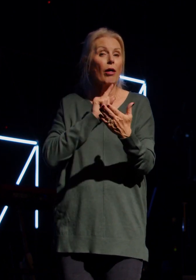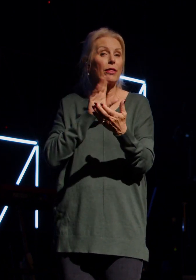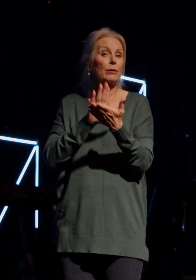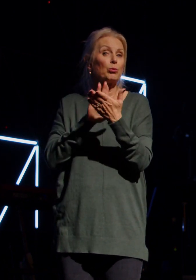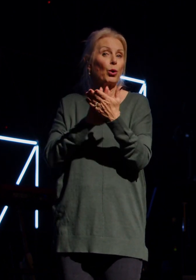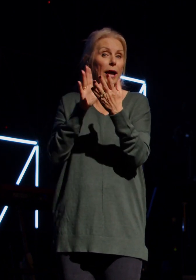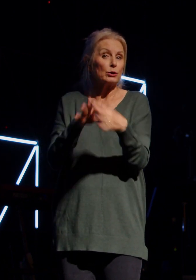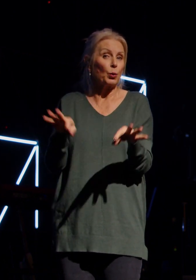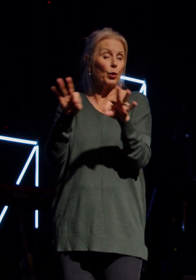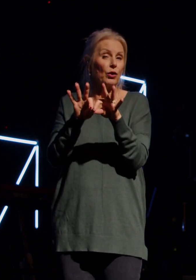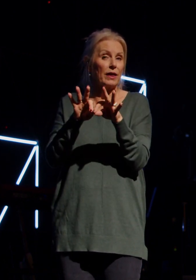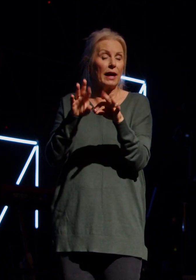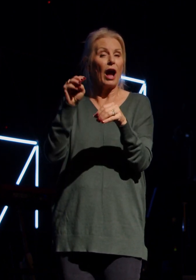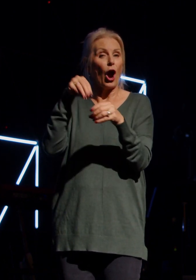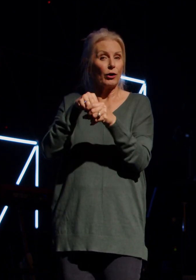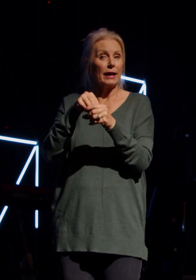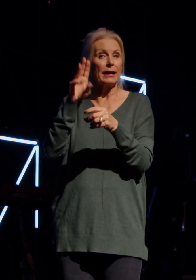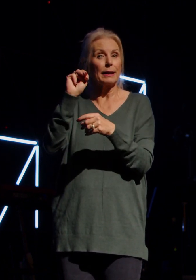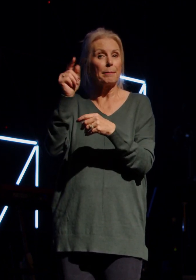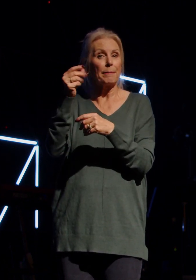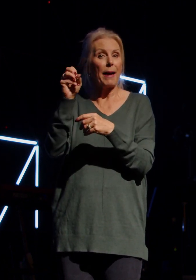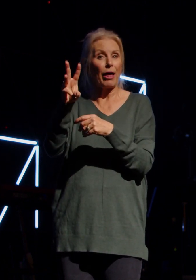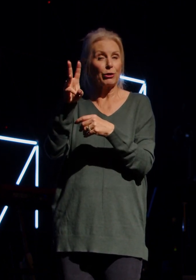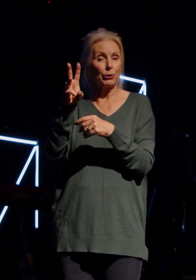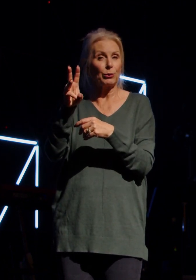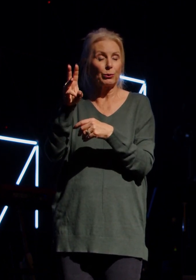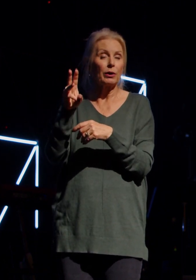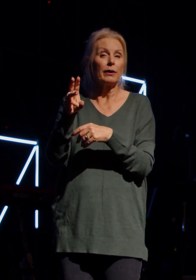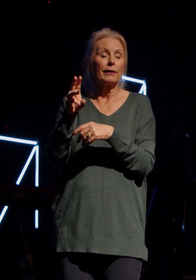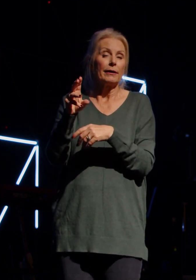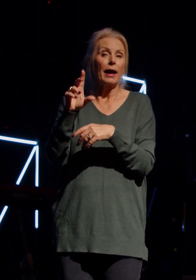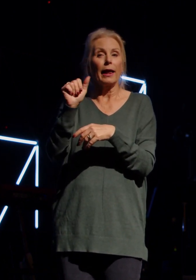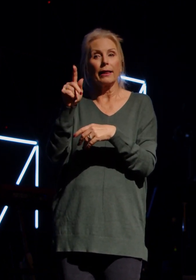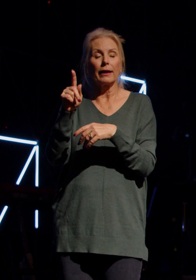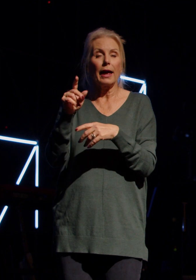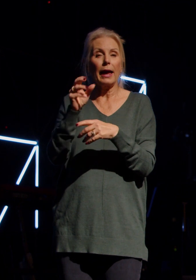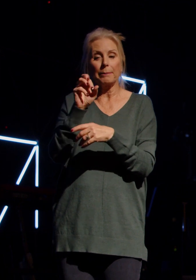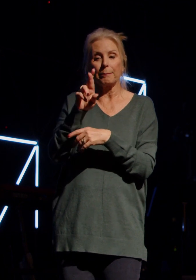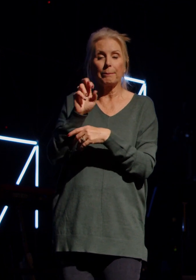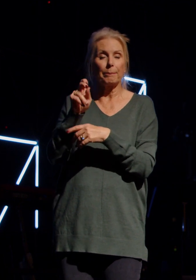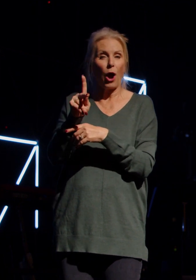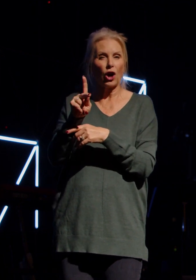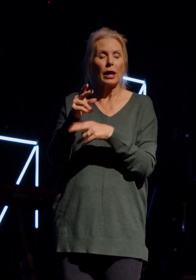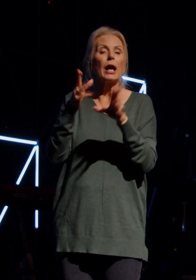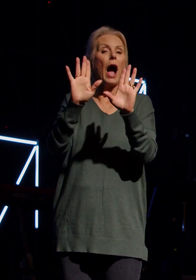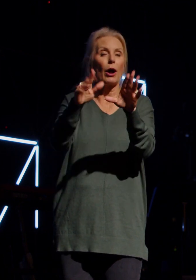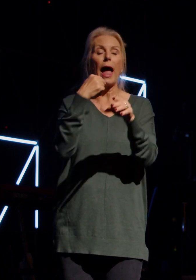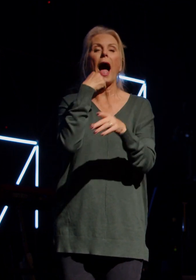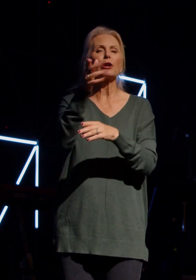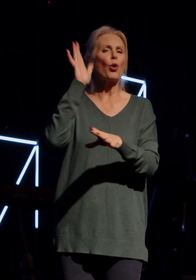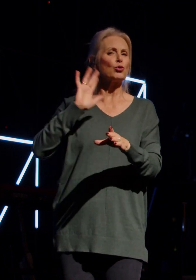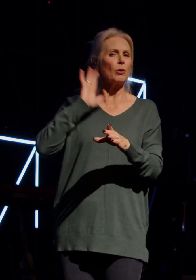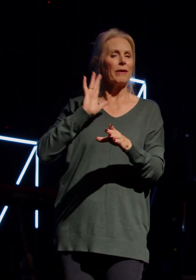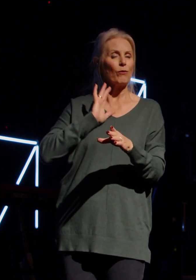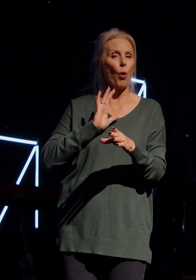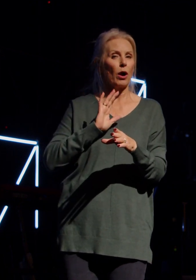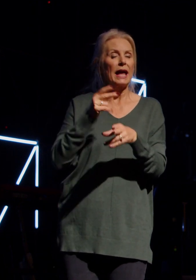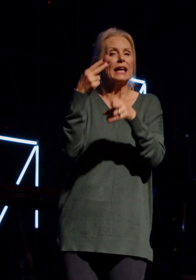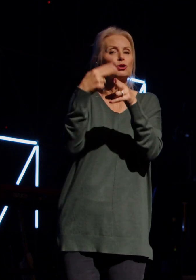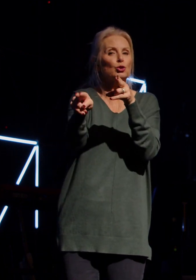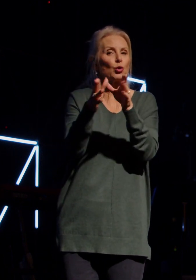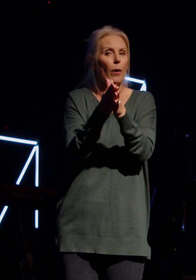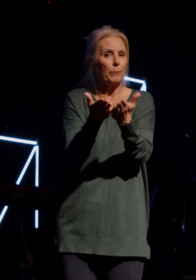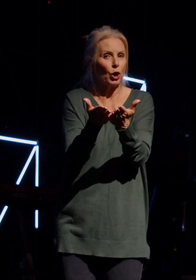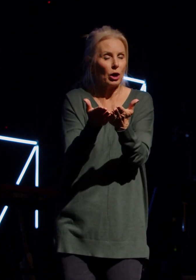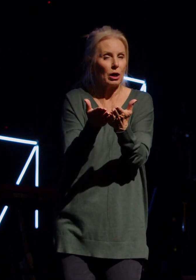Luke. Now, I've said before, too, the book of Mark is known as being the shortest of the four Gospels and the